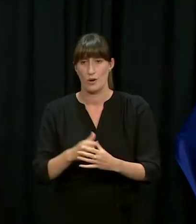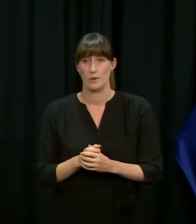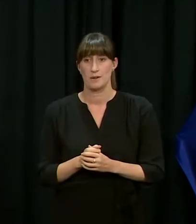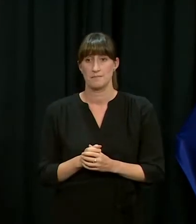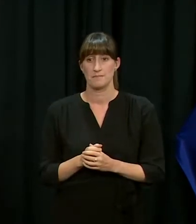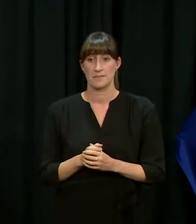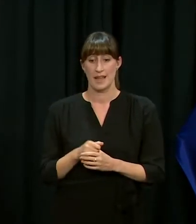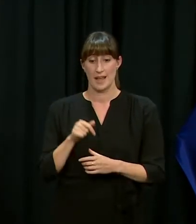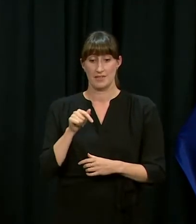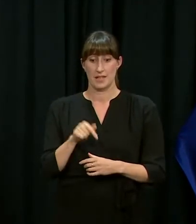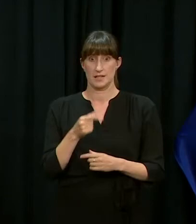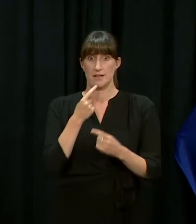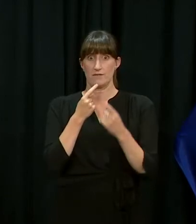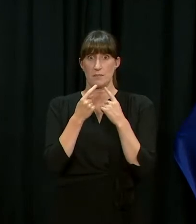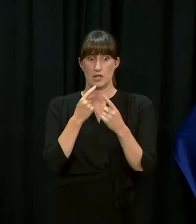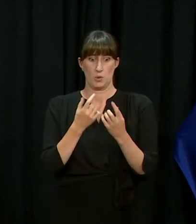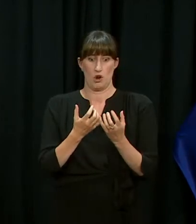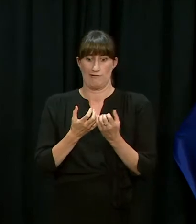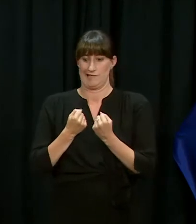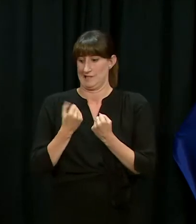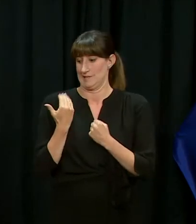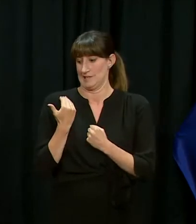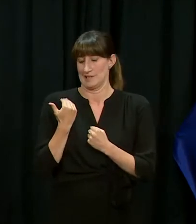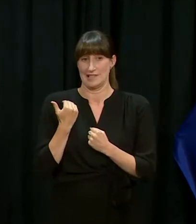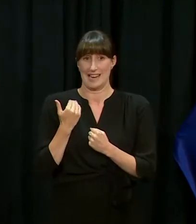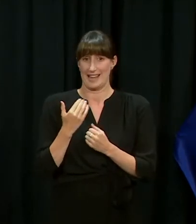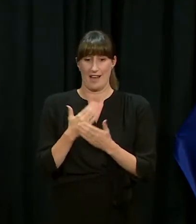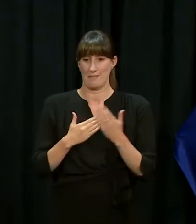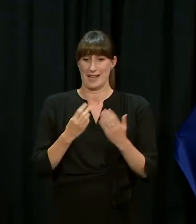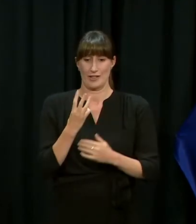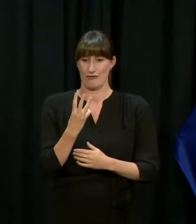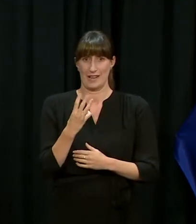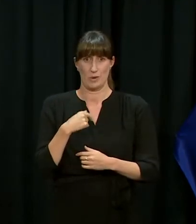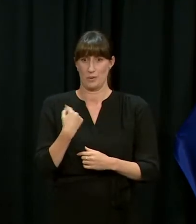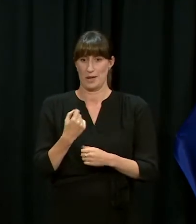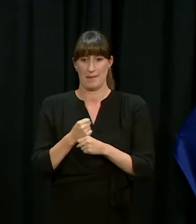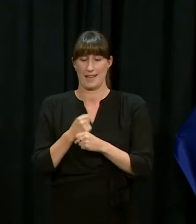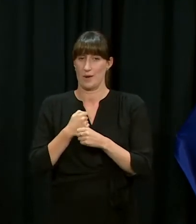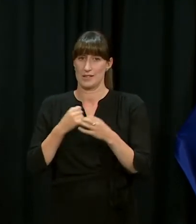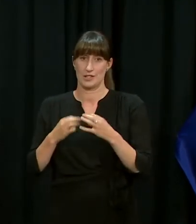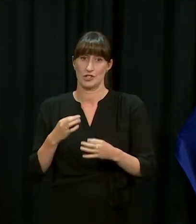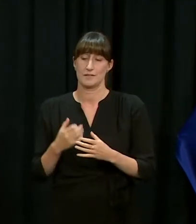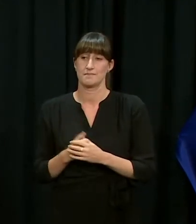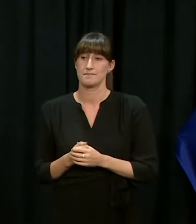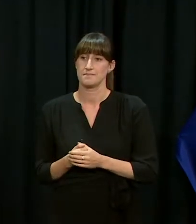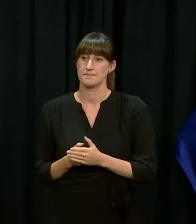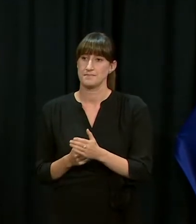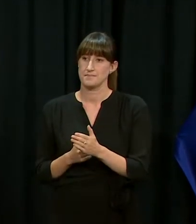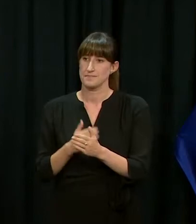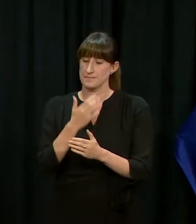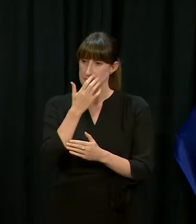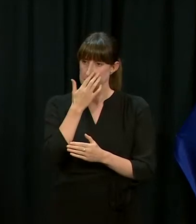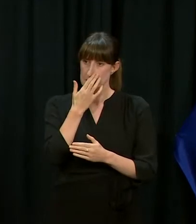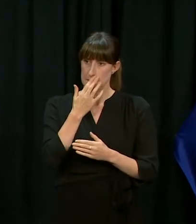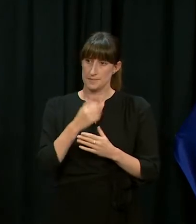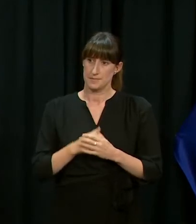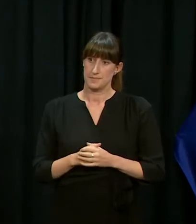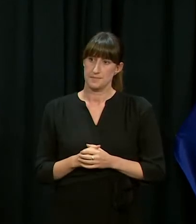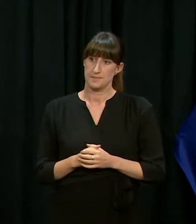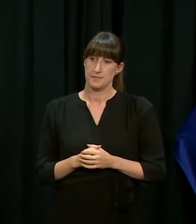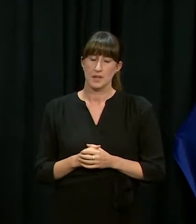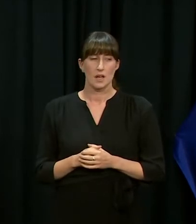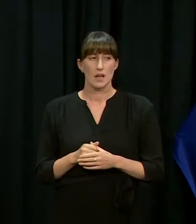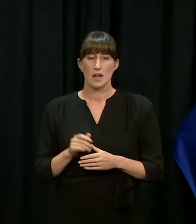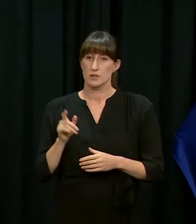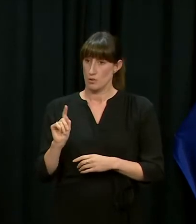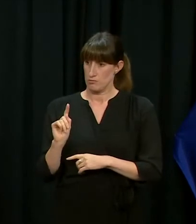at 3:30 when we made the decision. Yeah, sorry, I'll come to you, Jason. You said that the Ministry of Health and Dr.